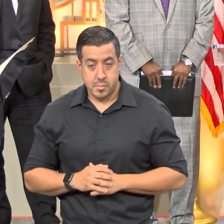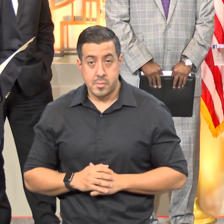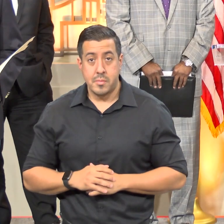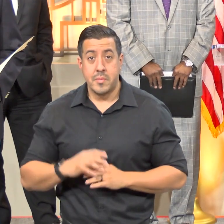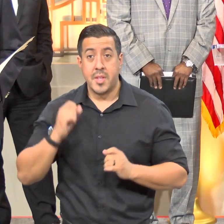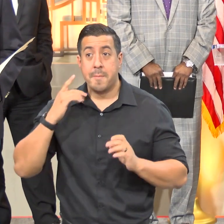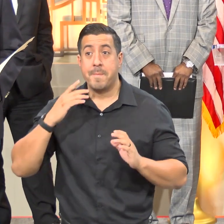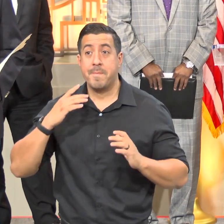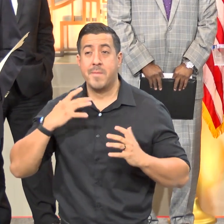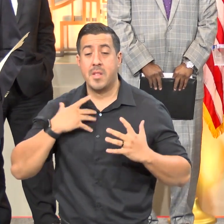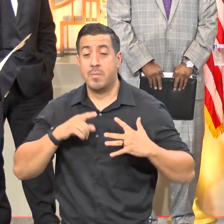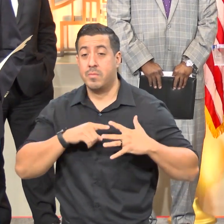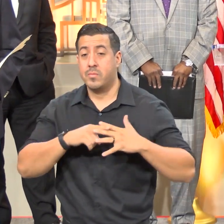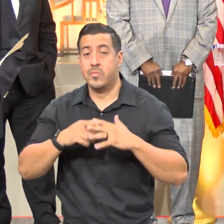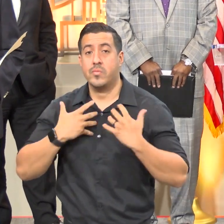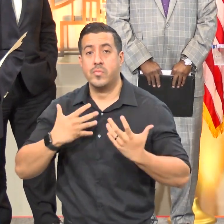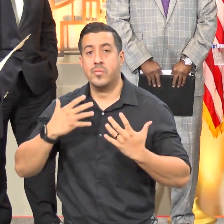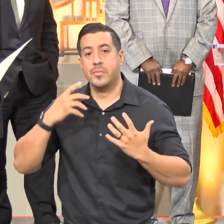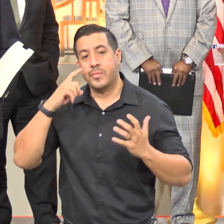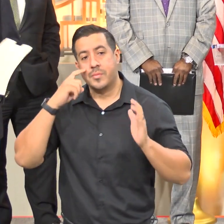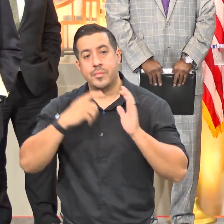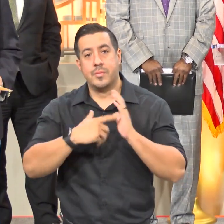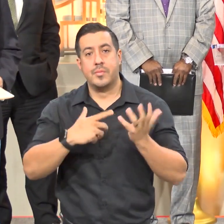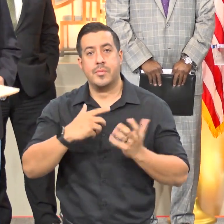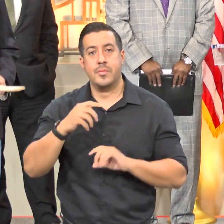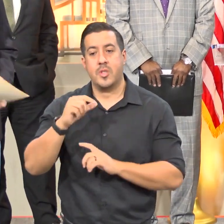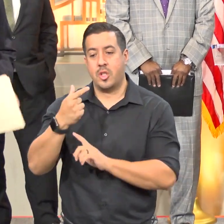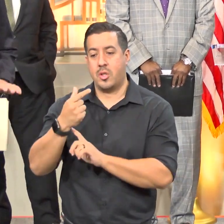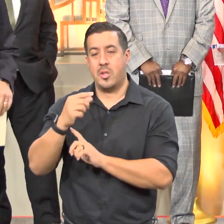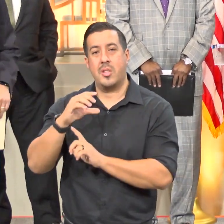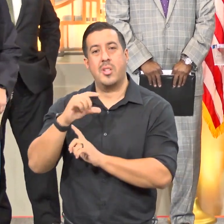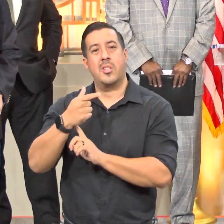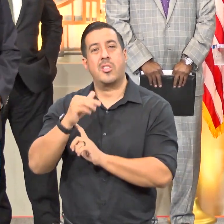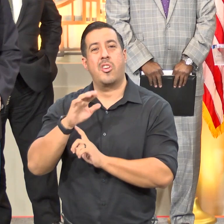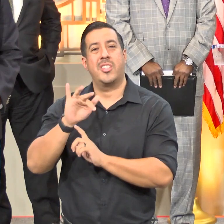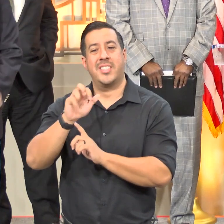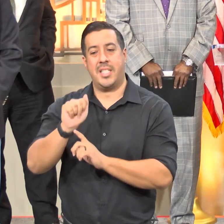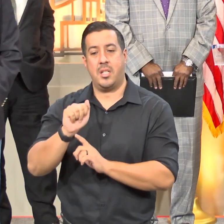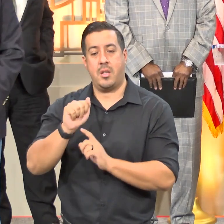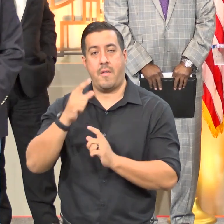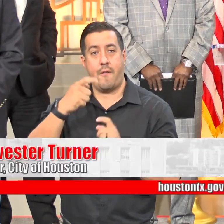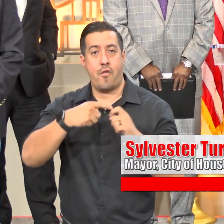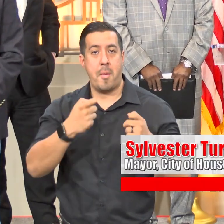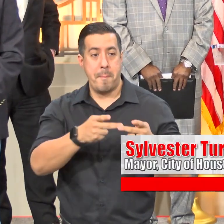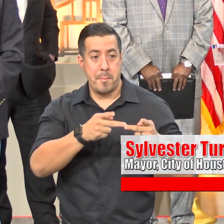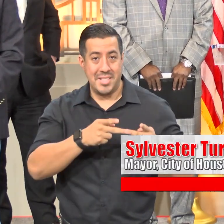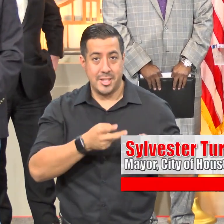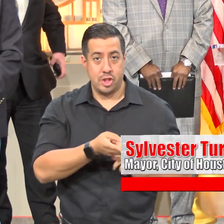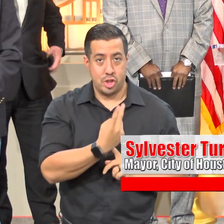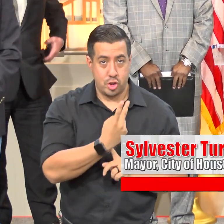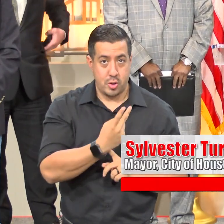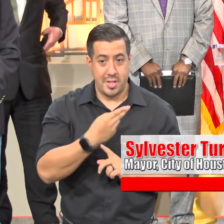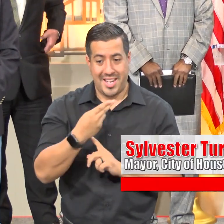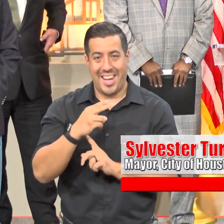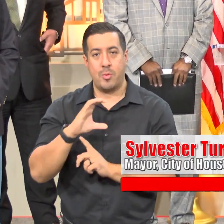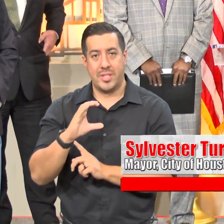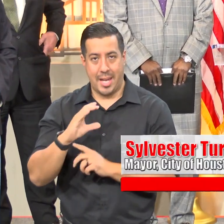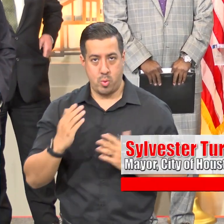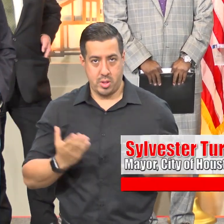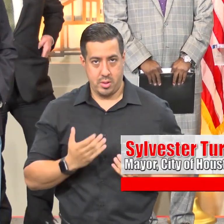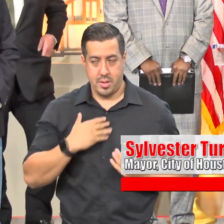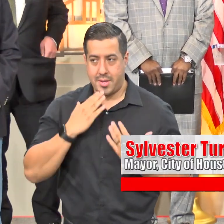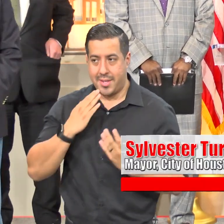From the very beginning, let me acknowledge Commissioner Adrian Garcia from Precinct 2 from Harris County. Good to have you and good to see